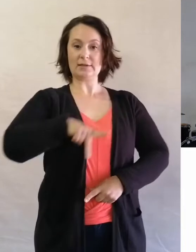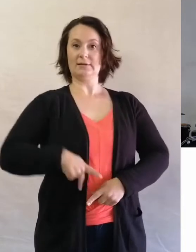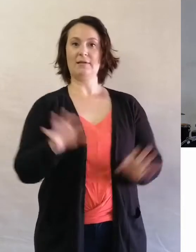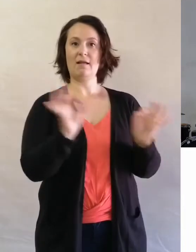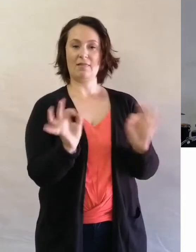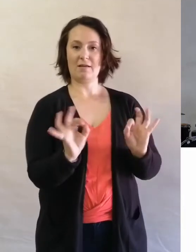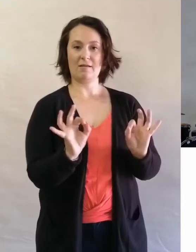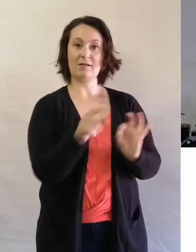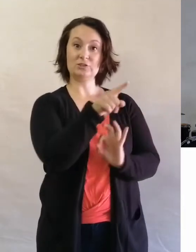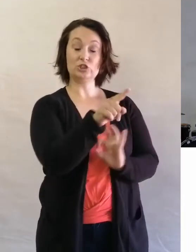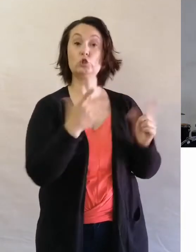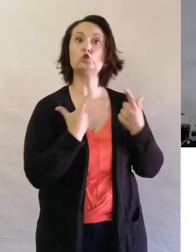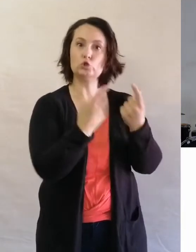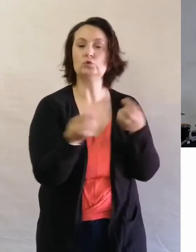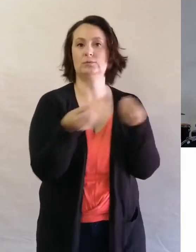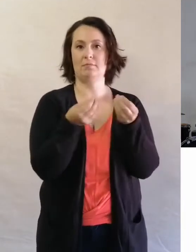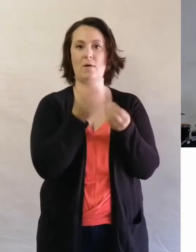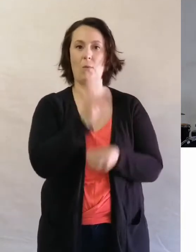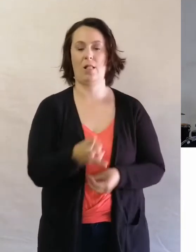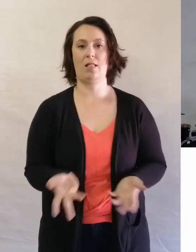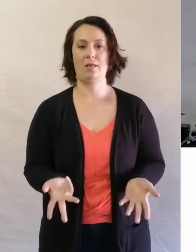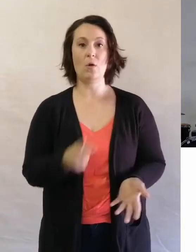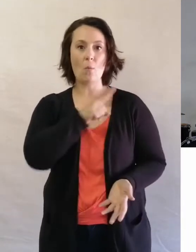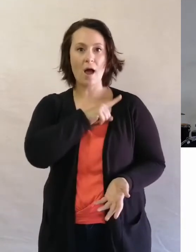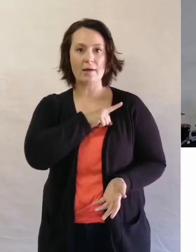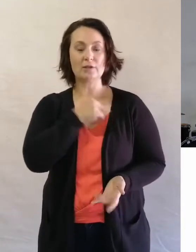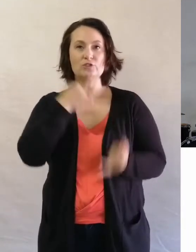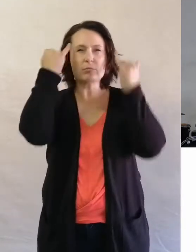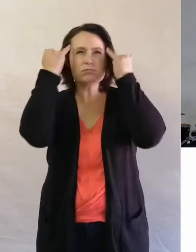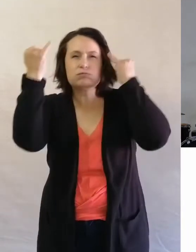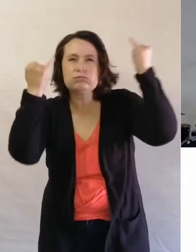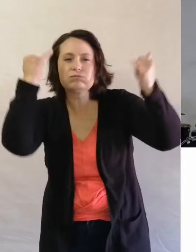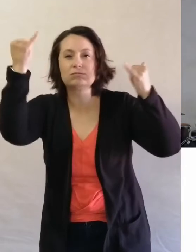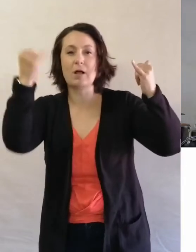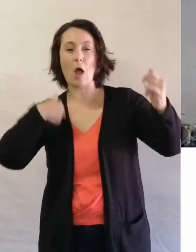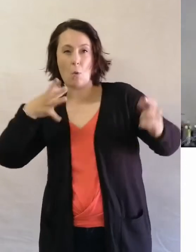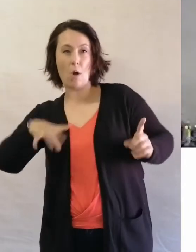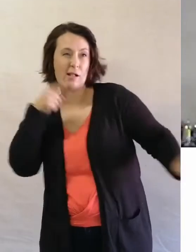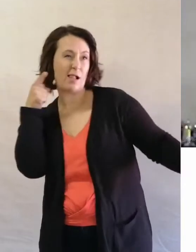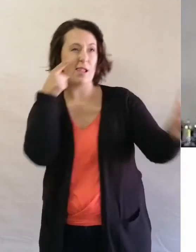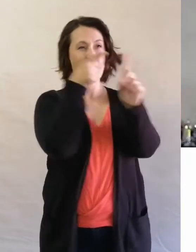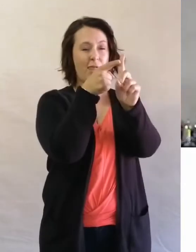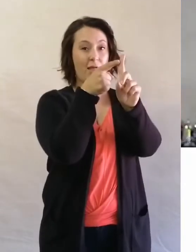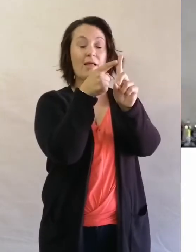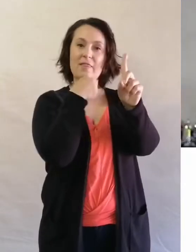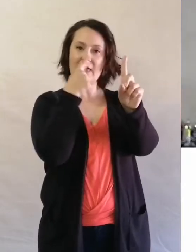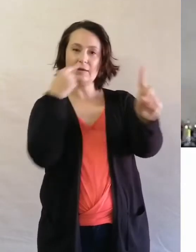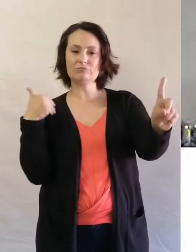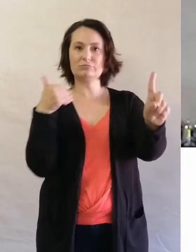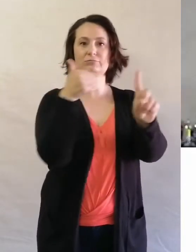Africa, she is going to do something great. Why? Because she can imagine herself in a future,